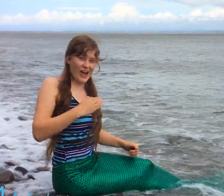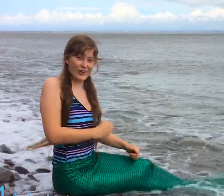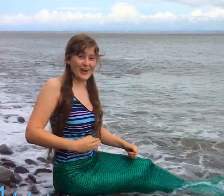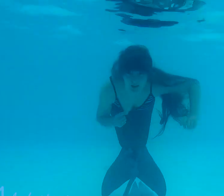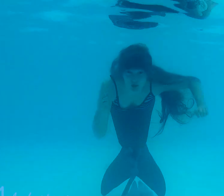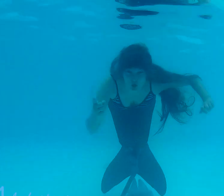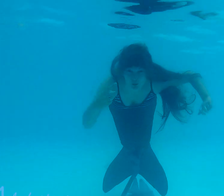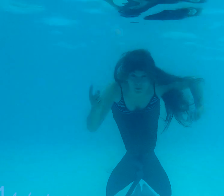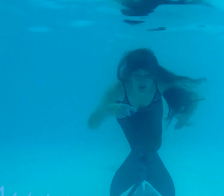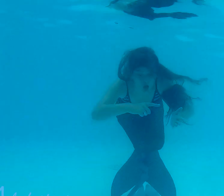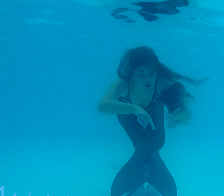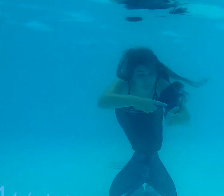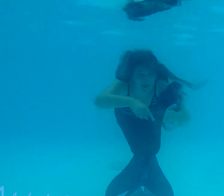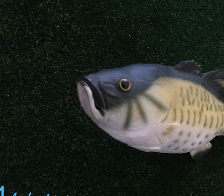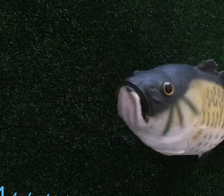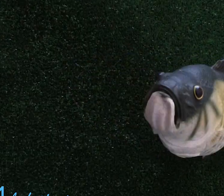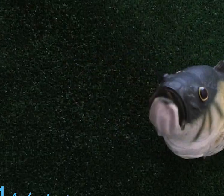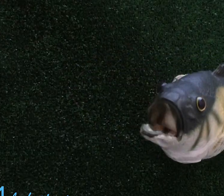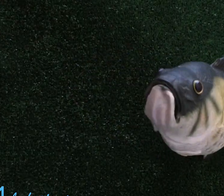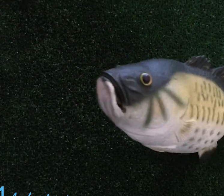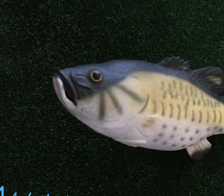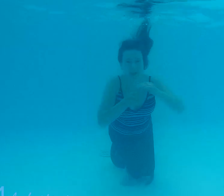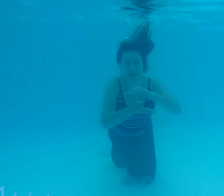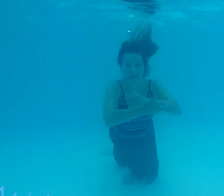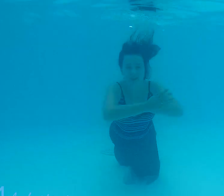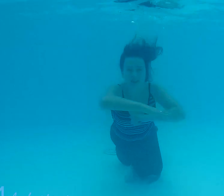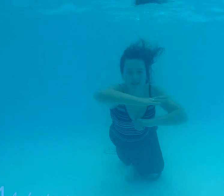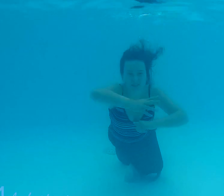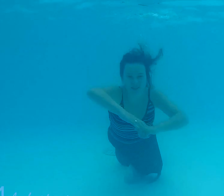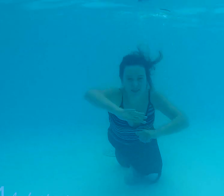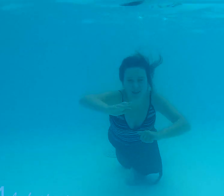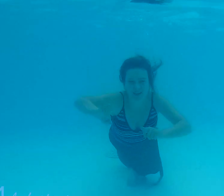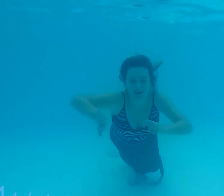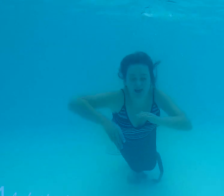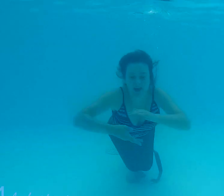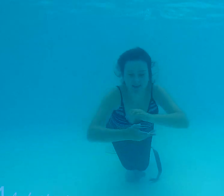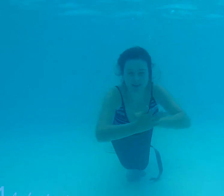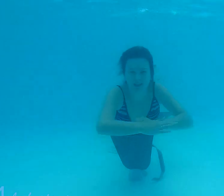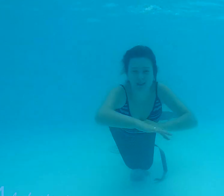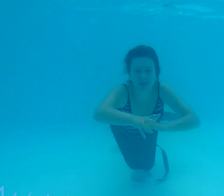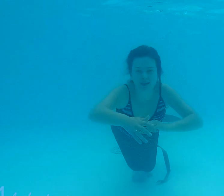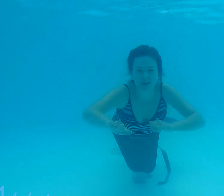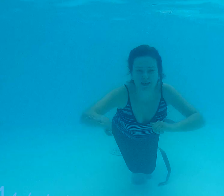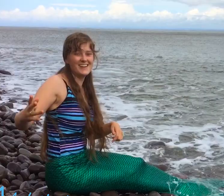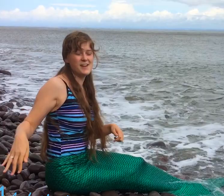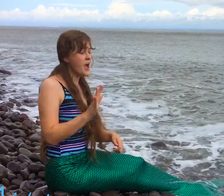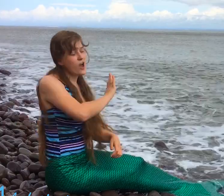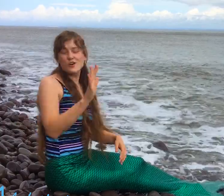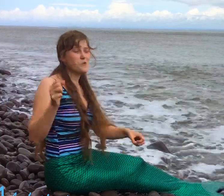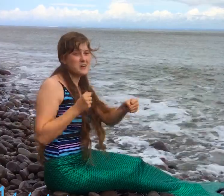hungry, yes, you go beyond the plate. But oh, under the sea, under the sea,